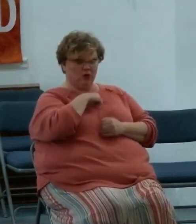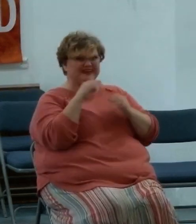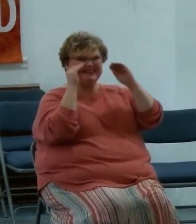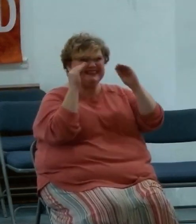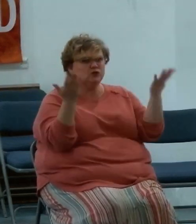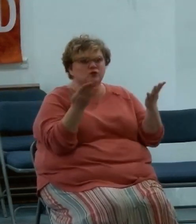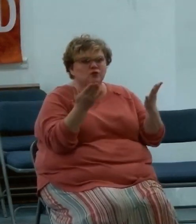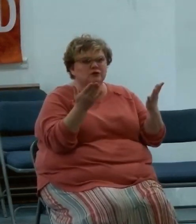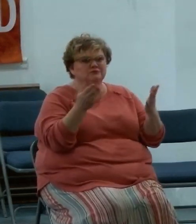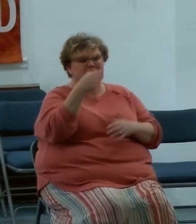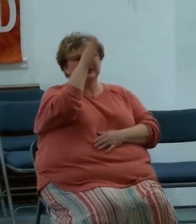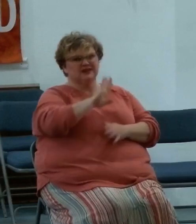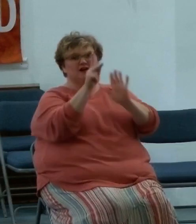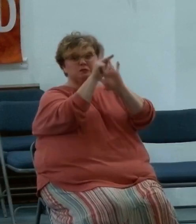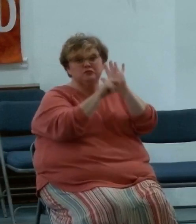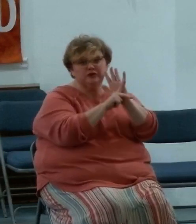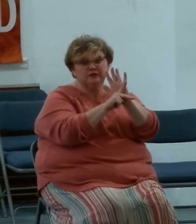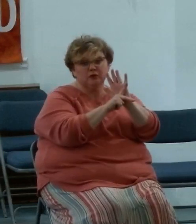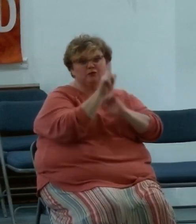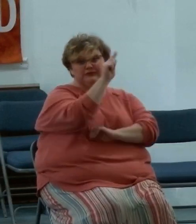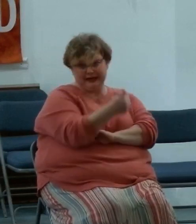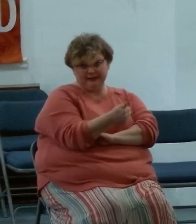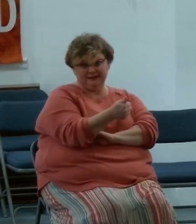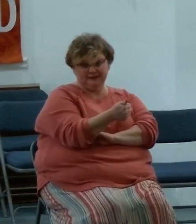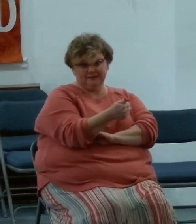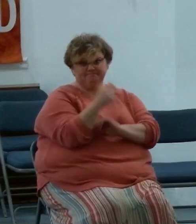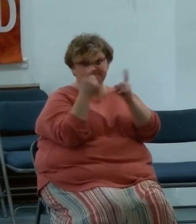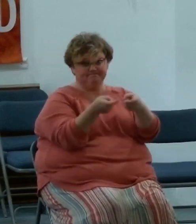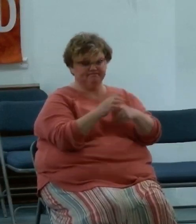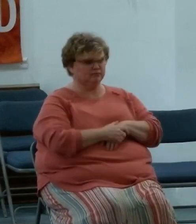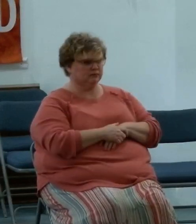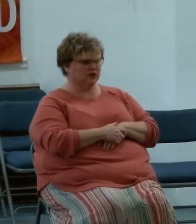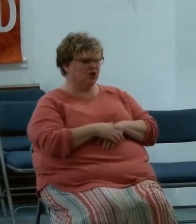is God's principle about tithing. Y'all